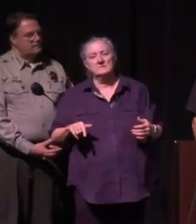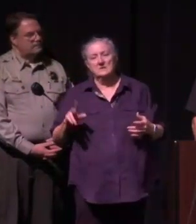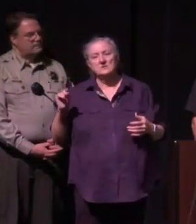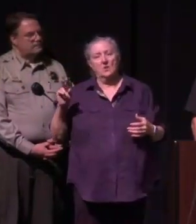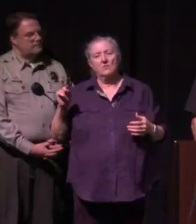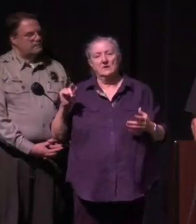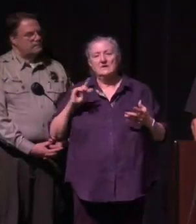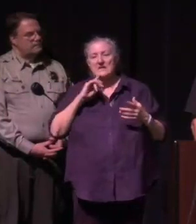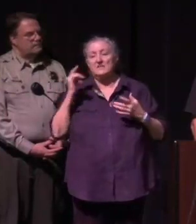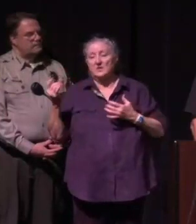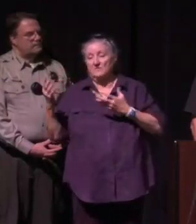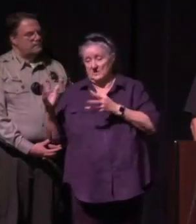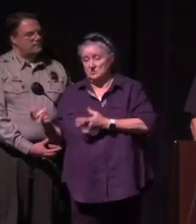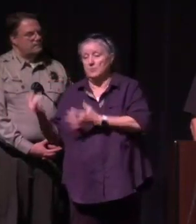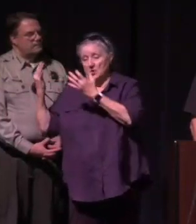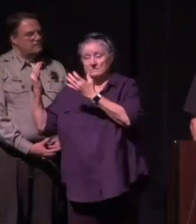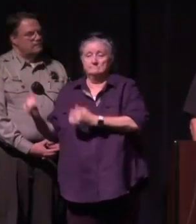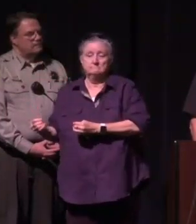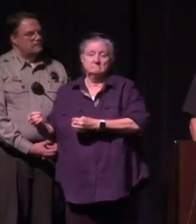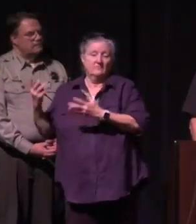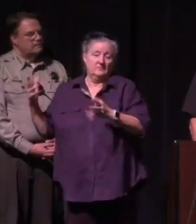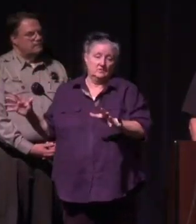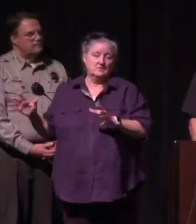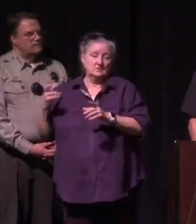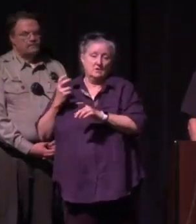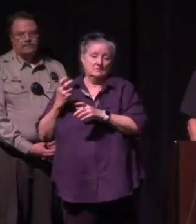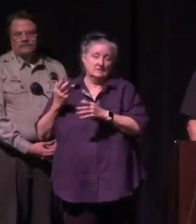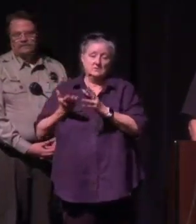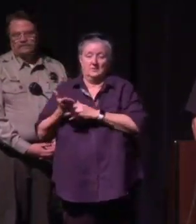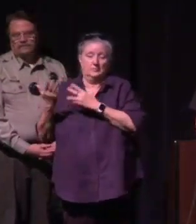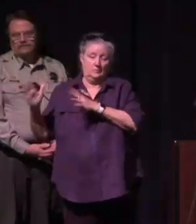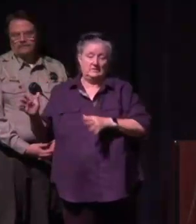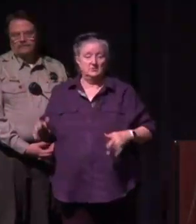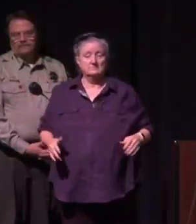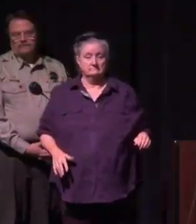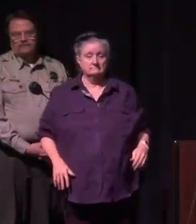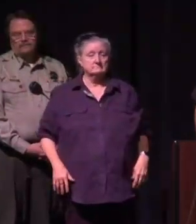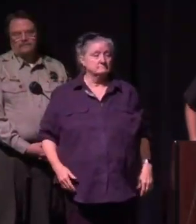If they've been burnt, it's pretty much already gone through there.